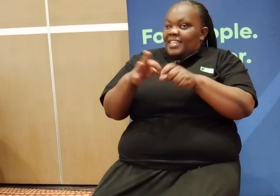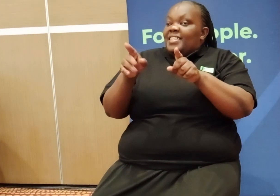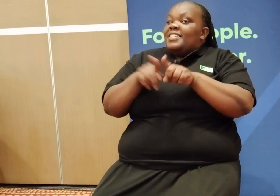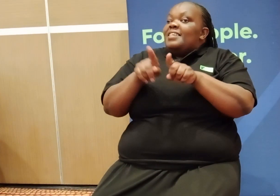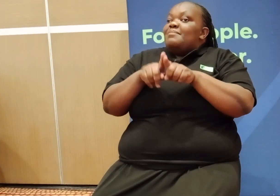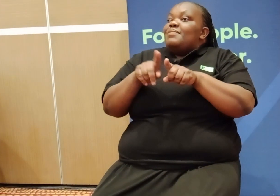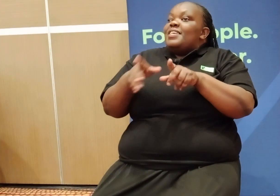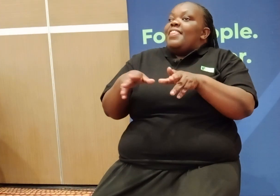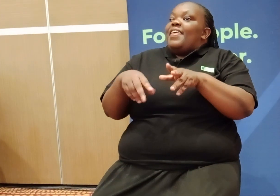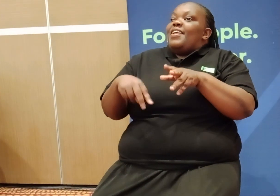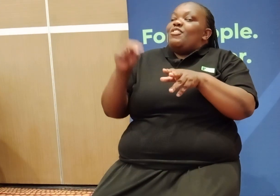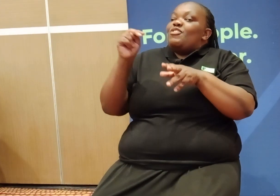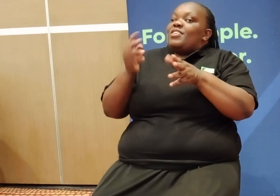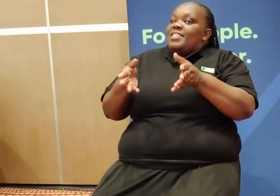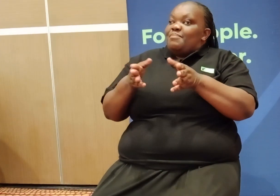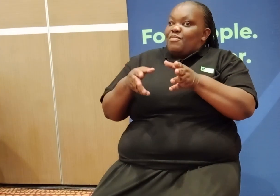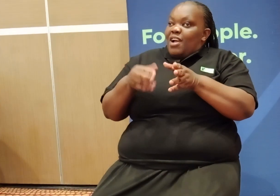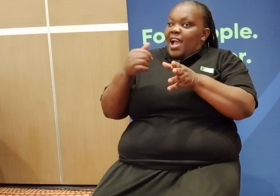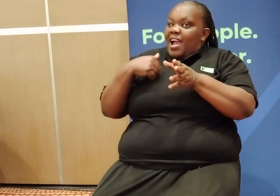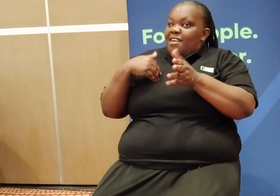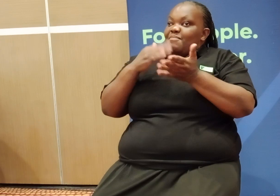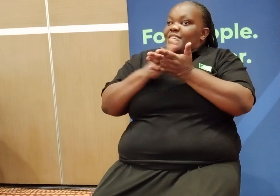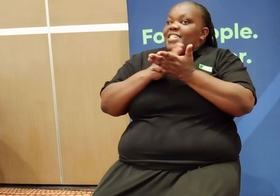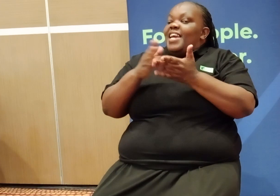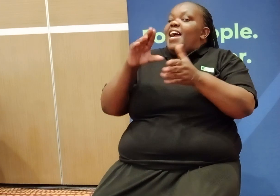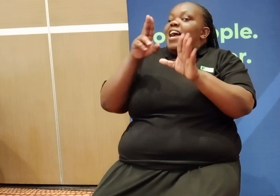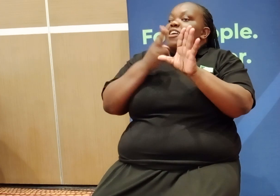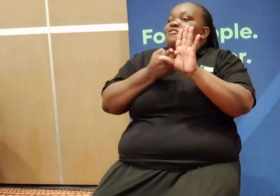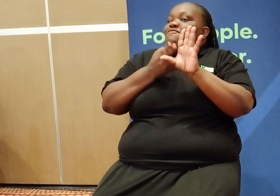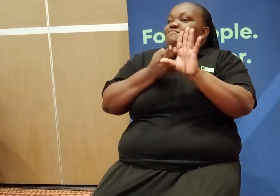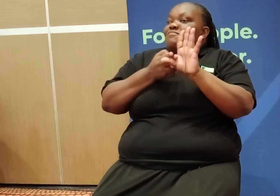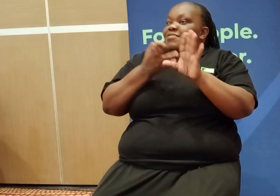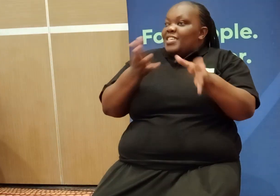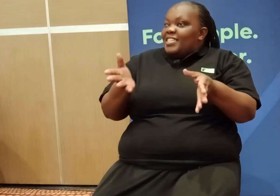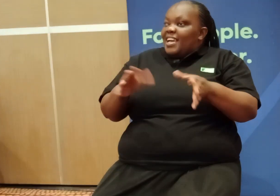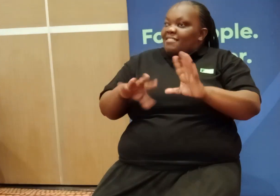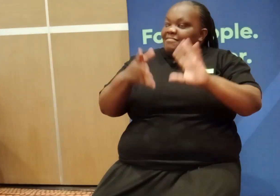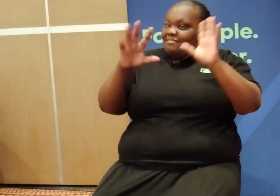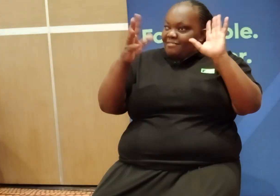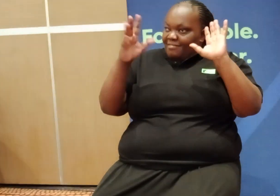the norm, we normally have our shareholders who are here. Let us give them a hand.